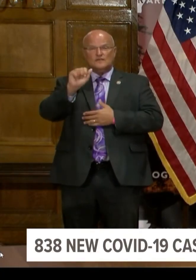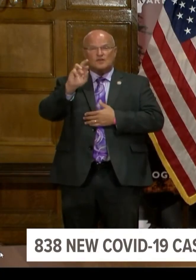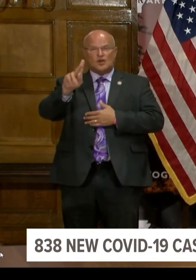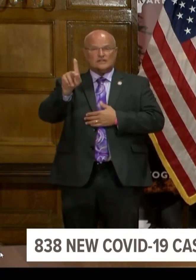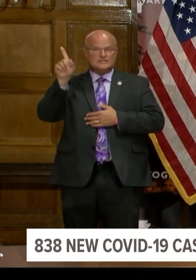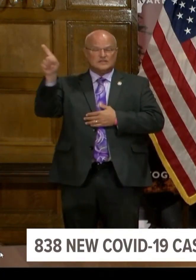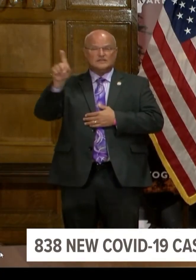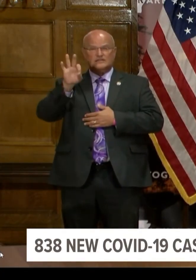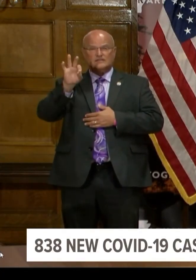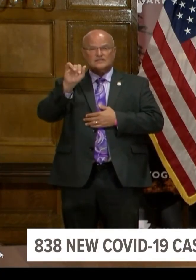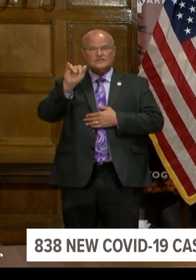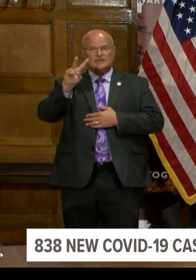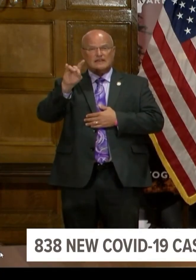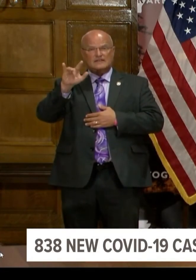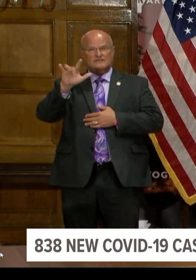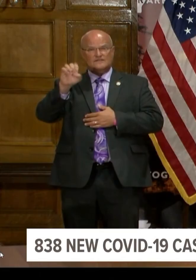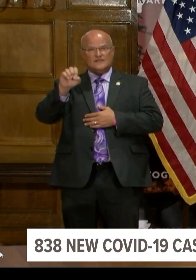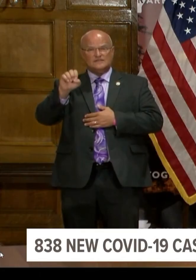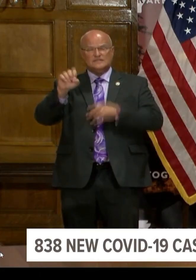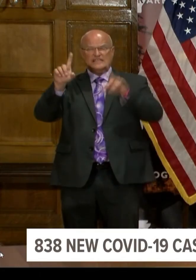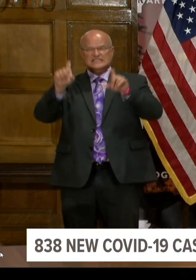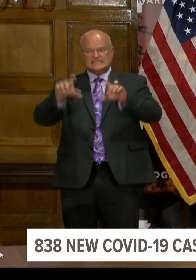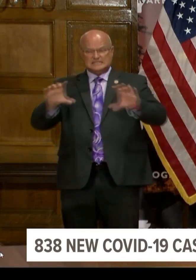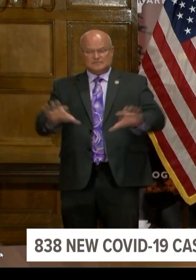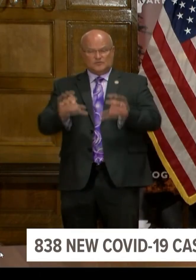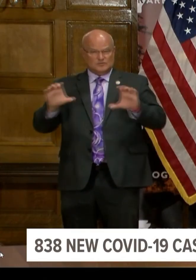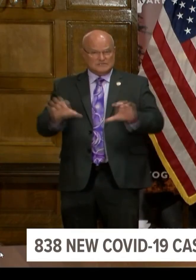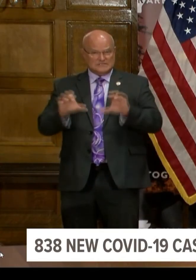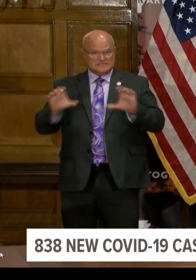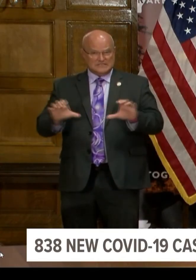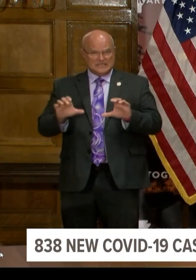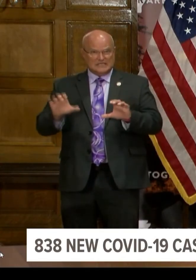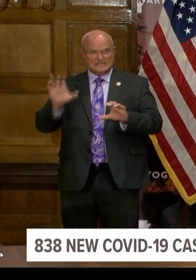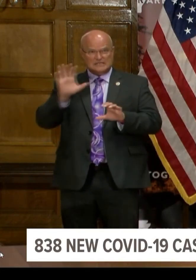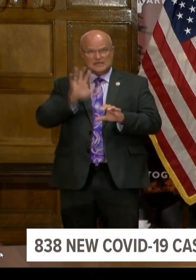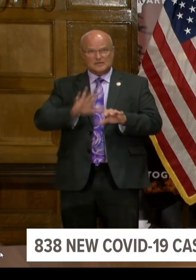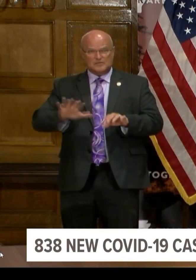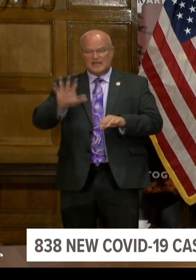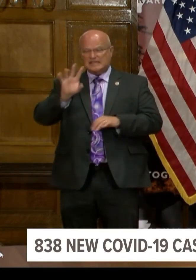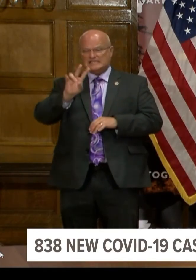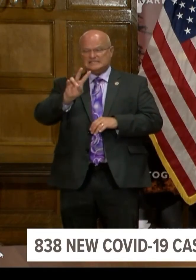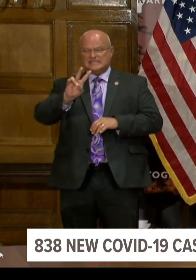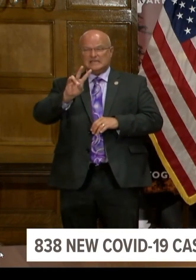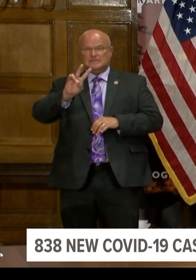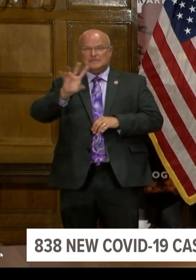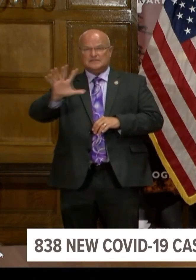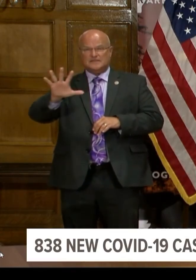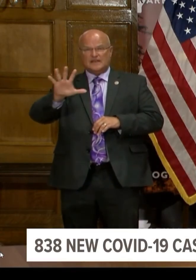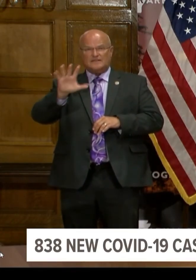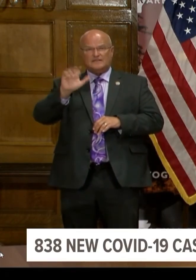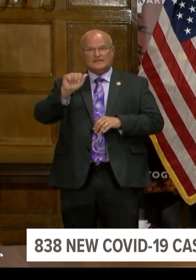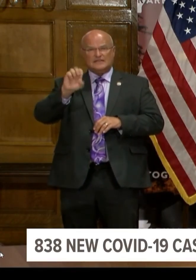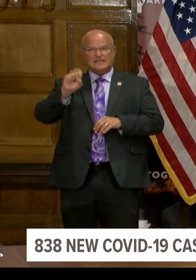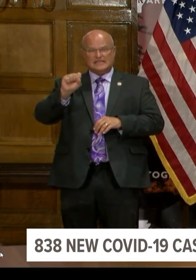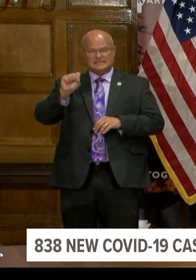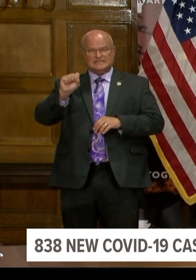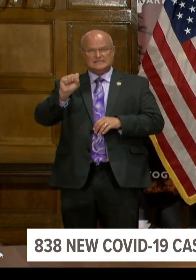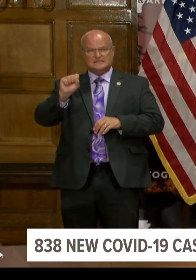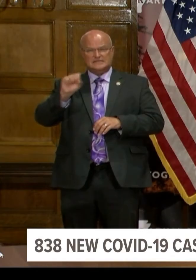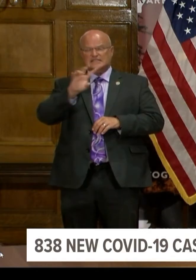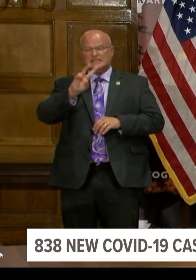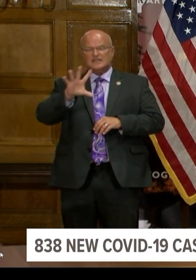Fayetteville had some testing performed. Approximately 75 cases, 75 individuals were